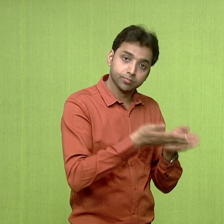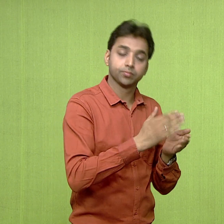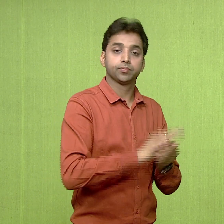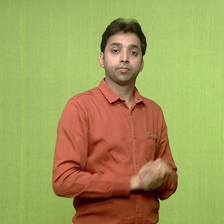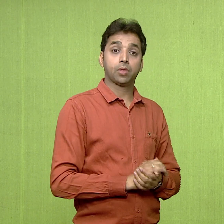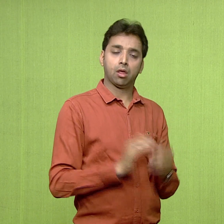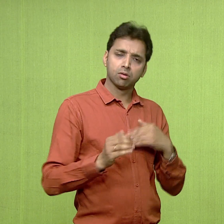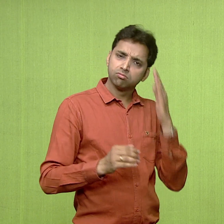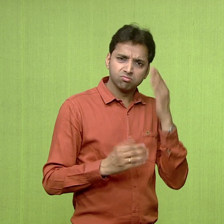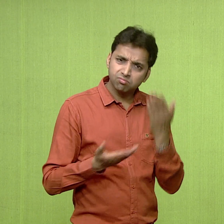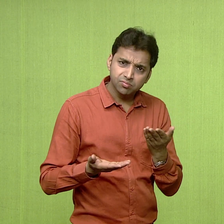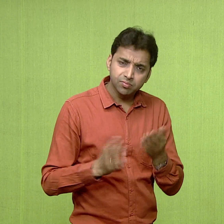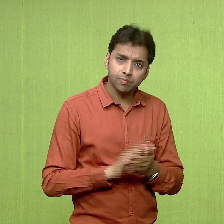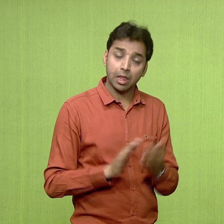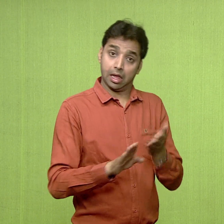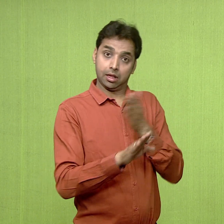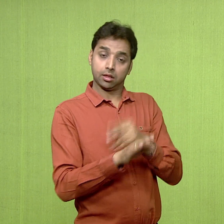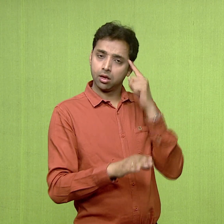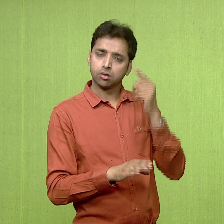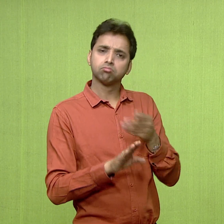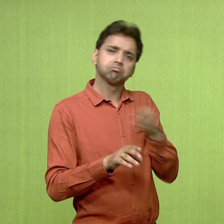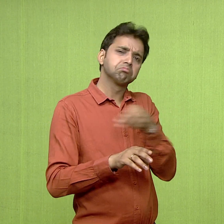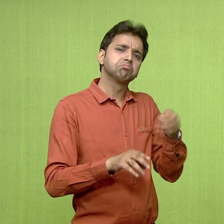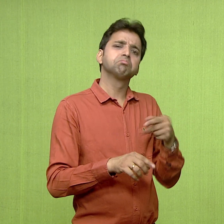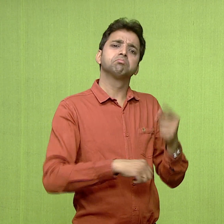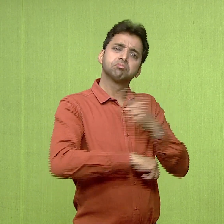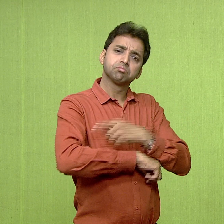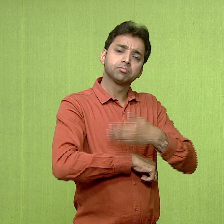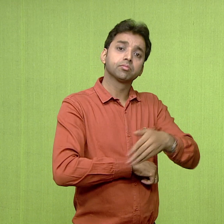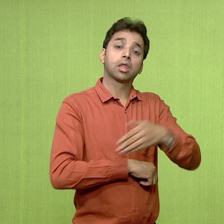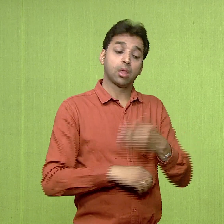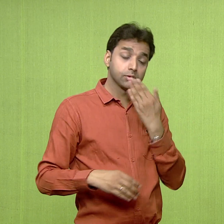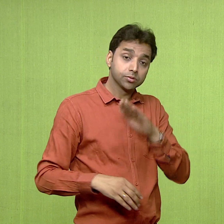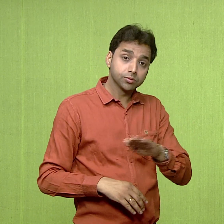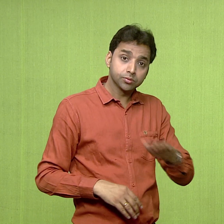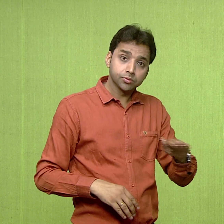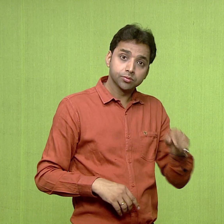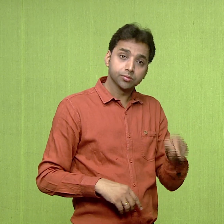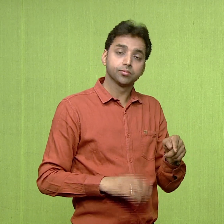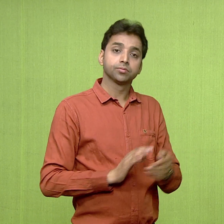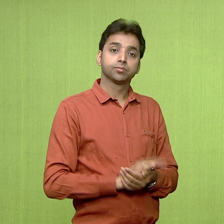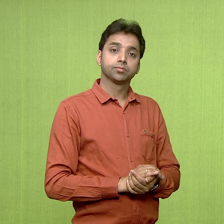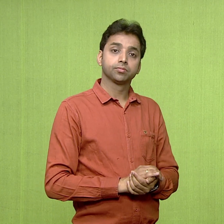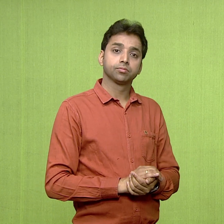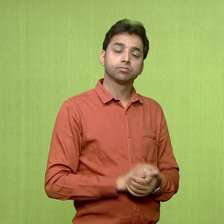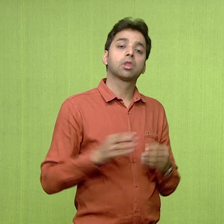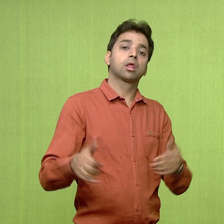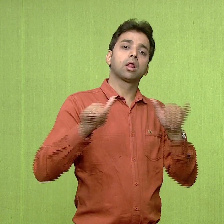Do you know that in those days the students lived with their